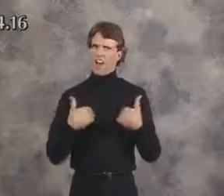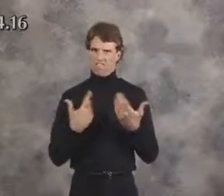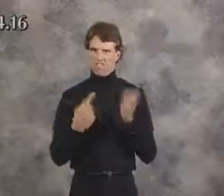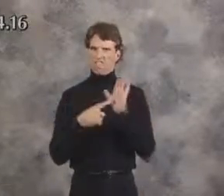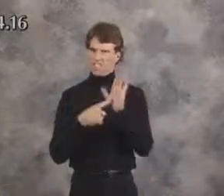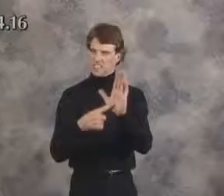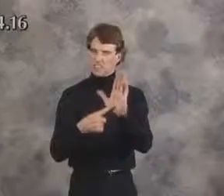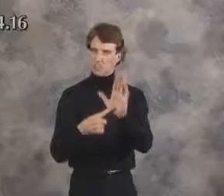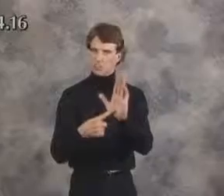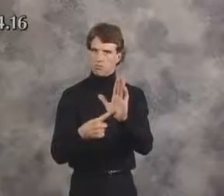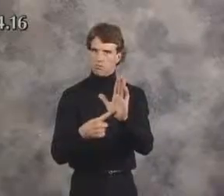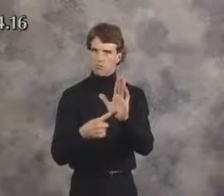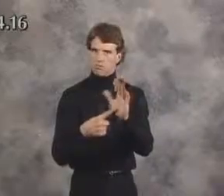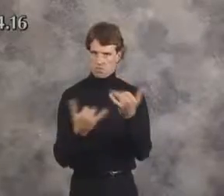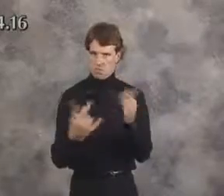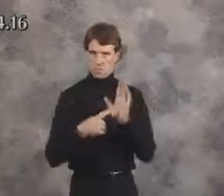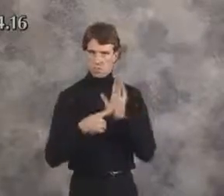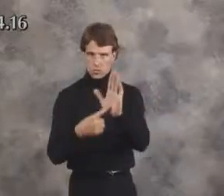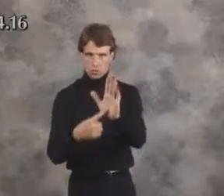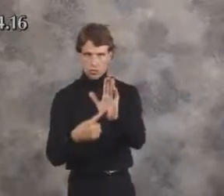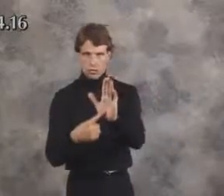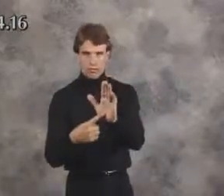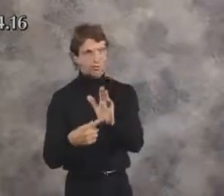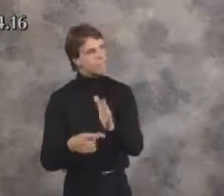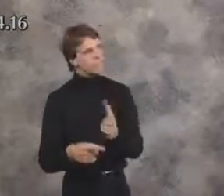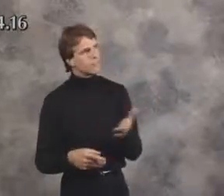Now, we have another example. Let's watch it.